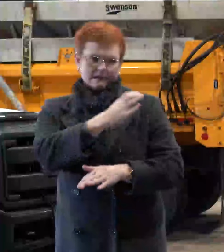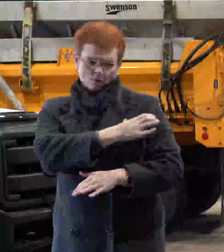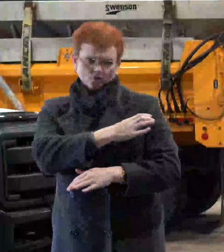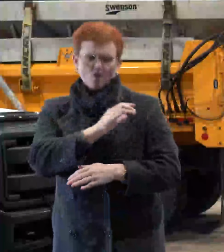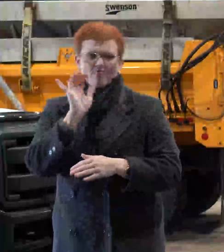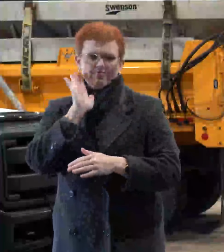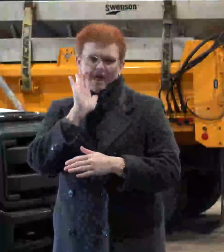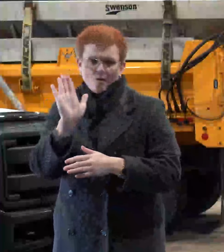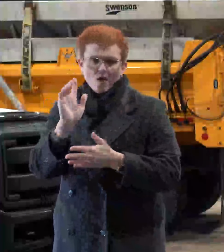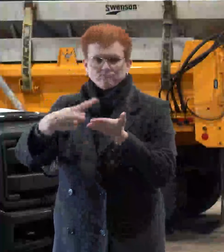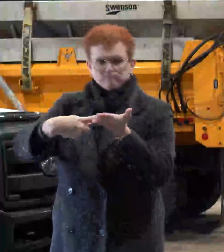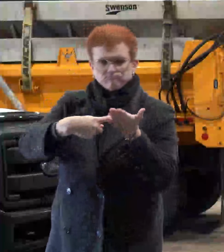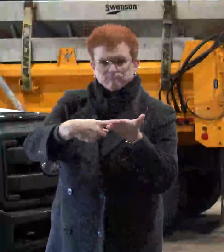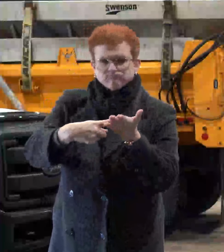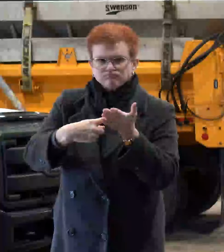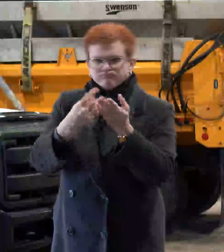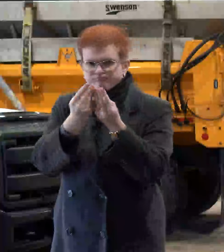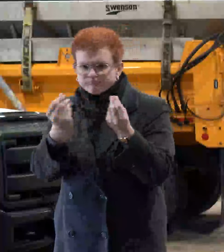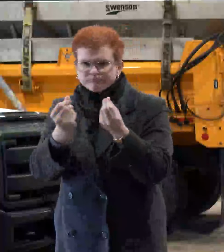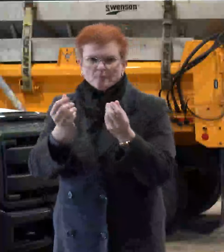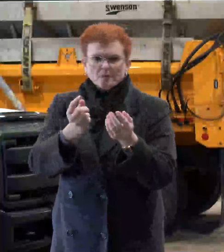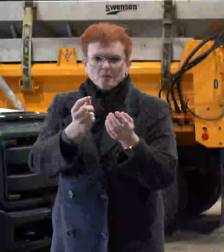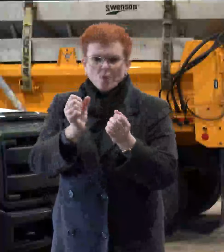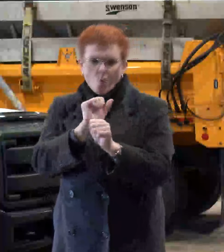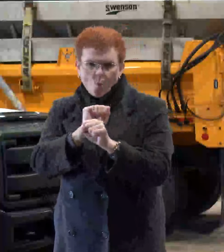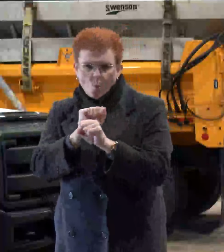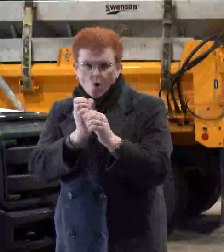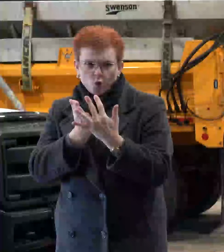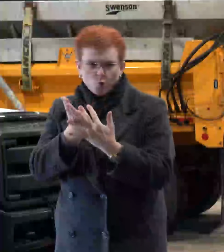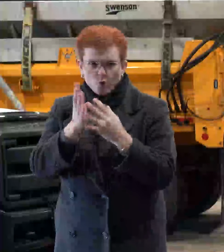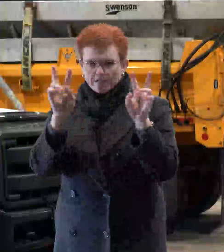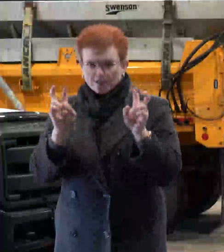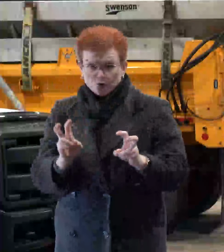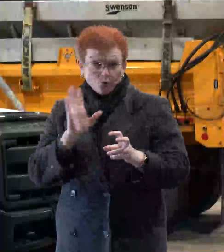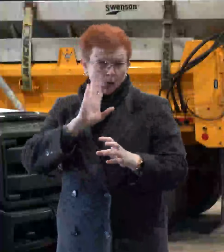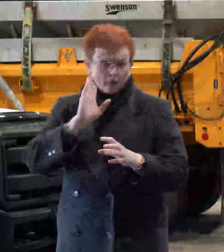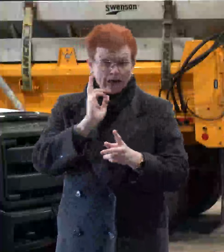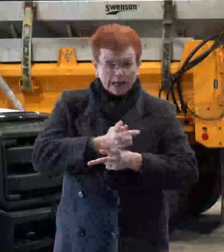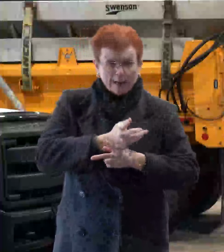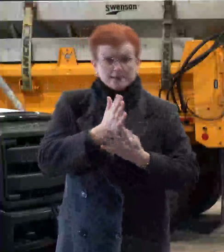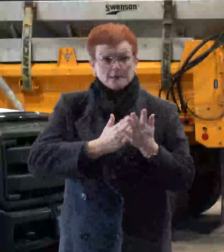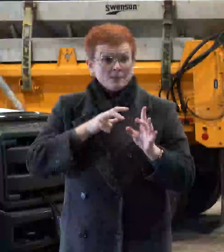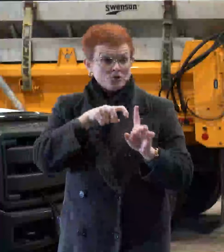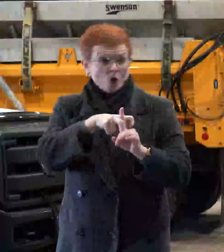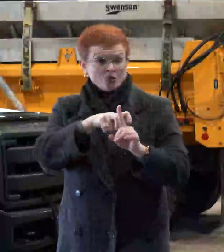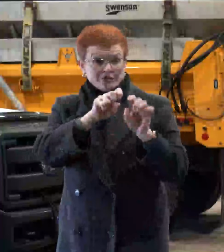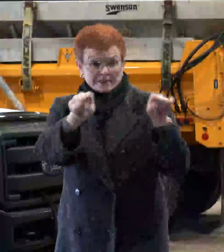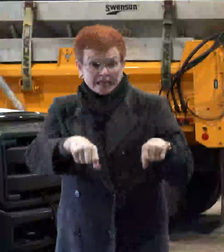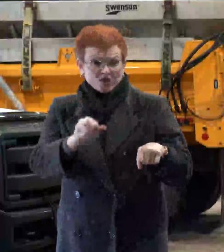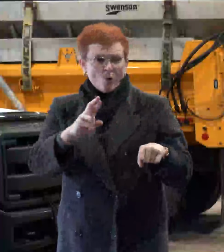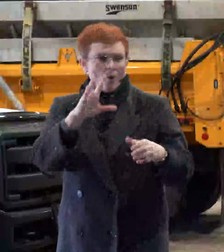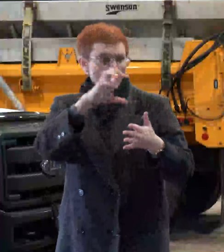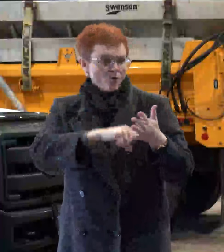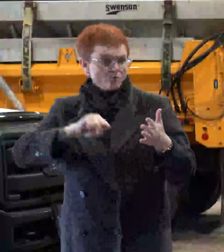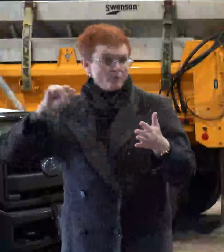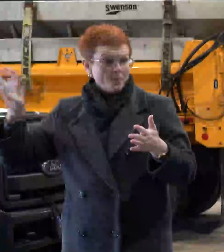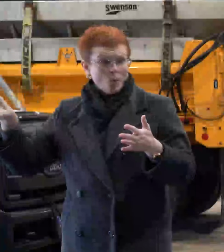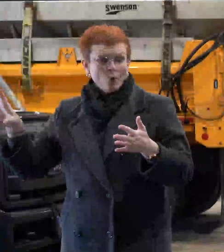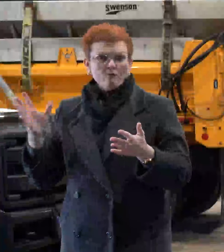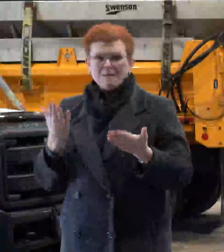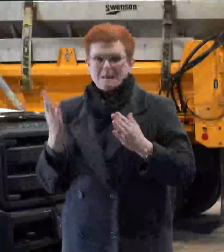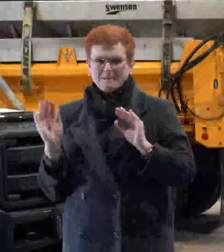work through those over the coming weeks, and they'll decide whether or not they want to keep some of those charging stations or to take them out and think about putting